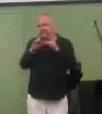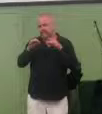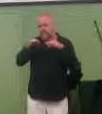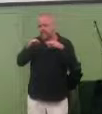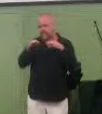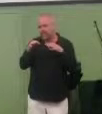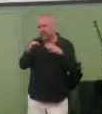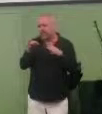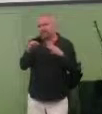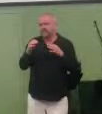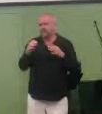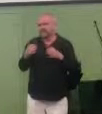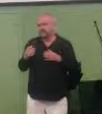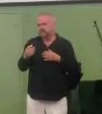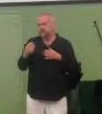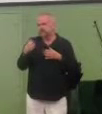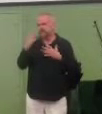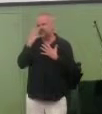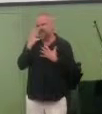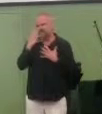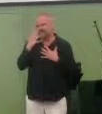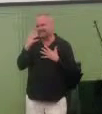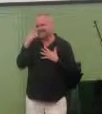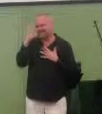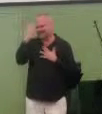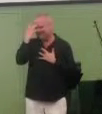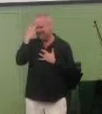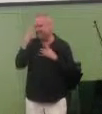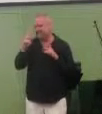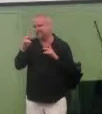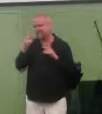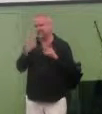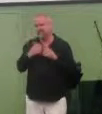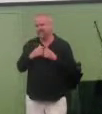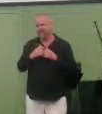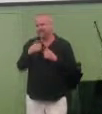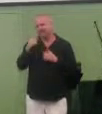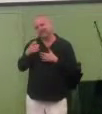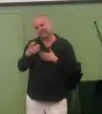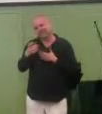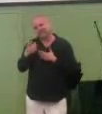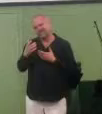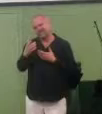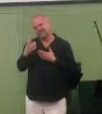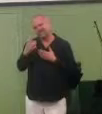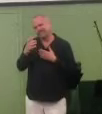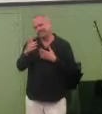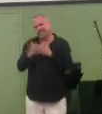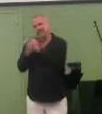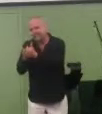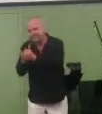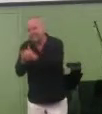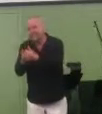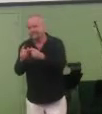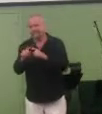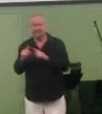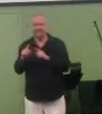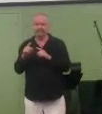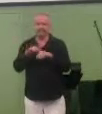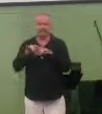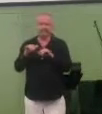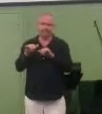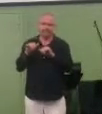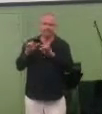should be admired for their courage, but also viewed with a restrained, muted pity. In fact, the